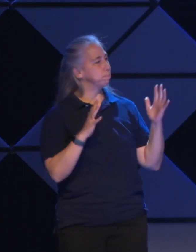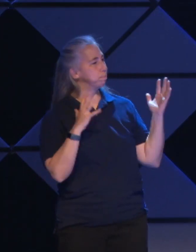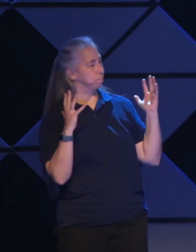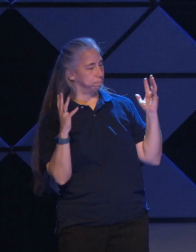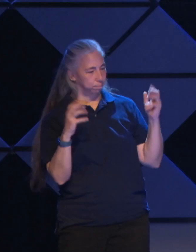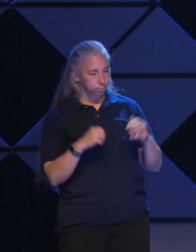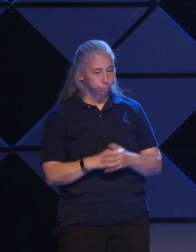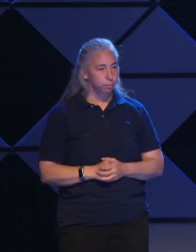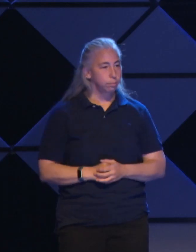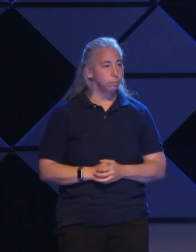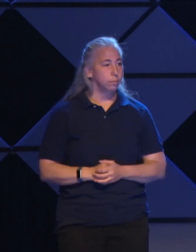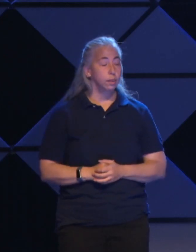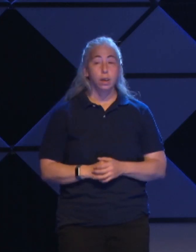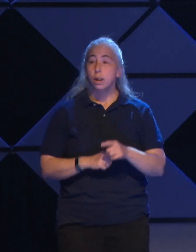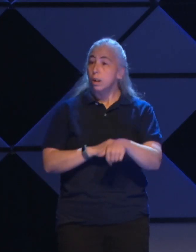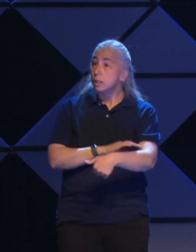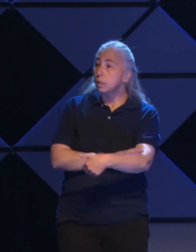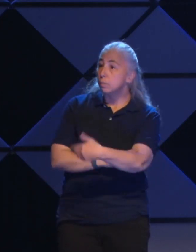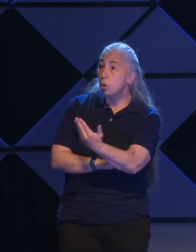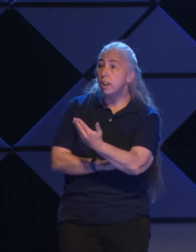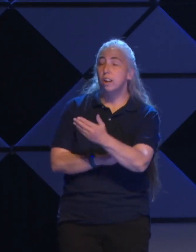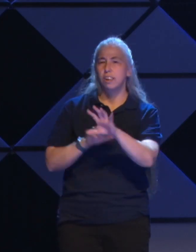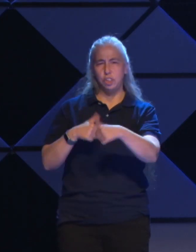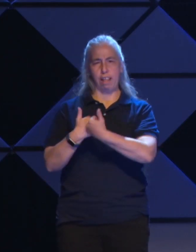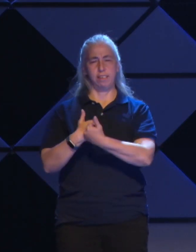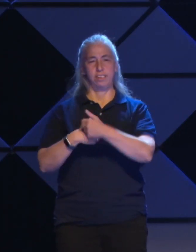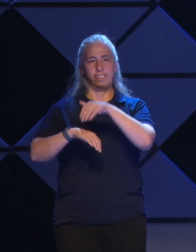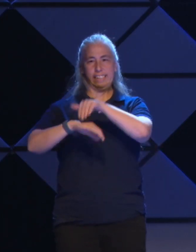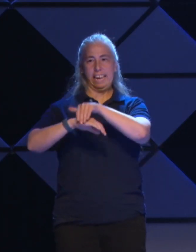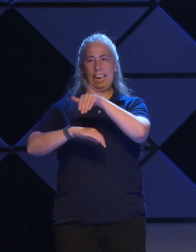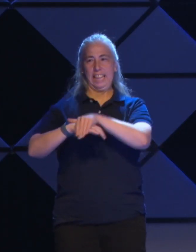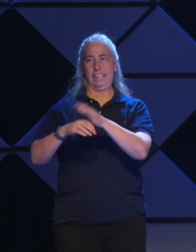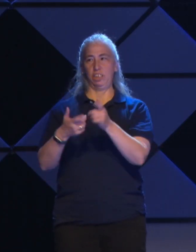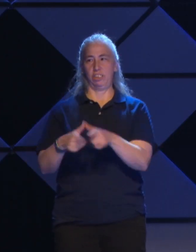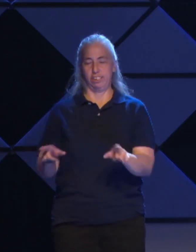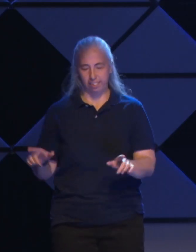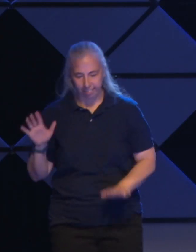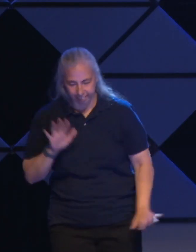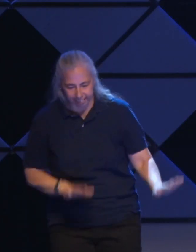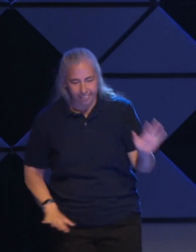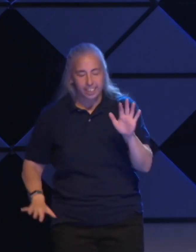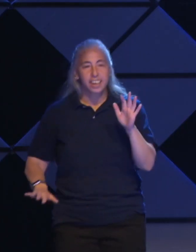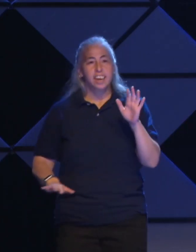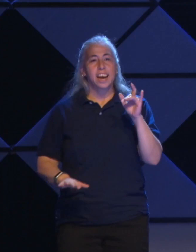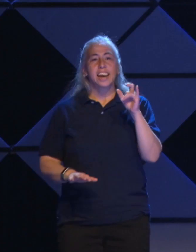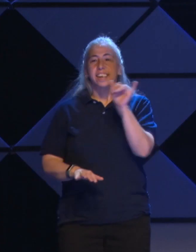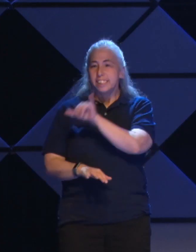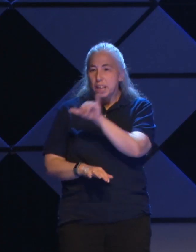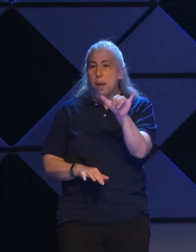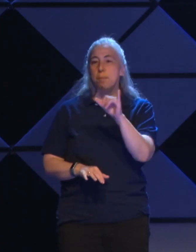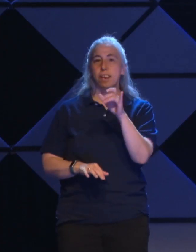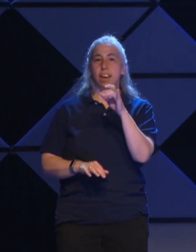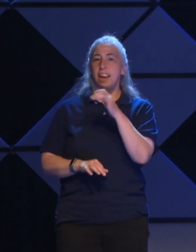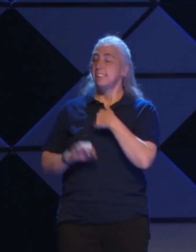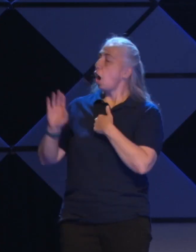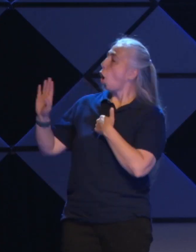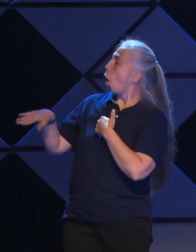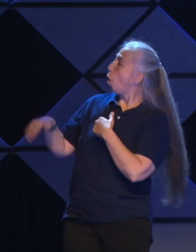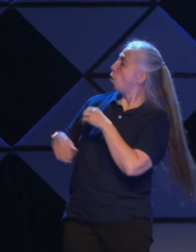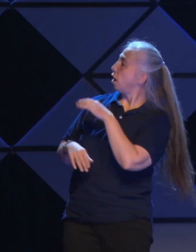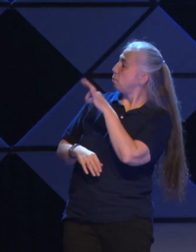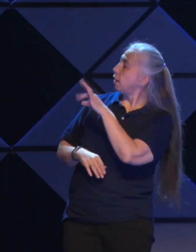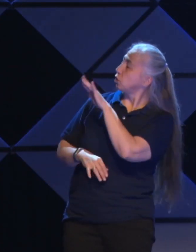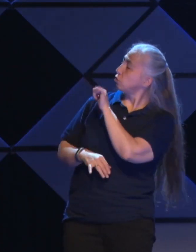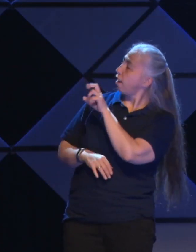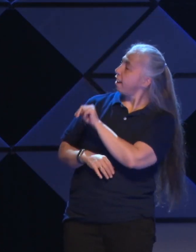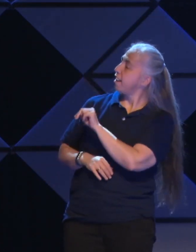So it's a challenge for me this morning to speak in English, okay? It's like I invite Pastor Ryan in Romania and ask him to preach in Romanian language, which I